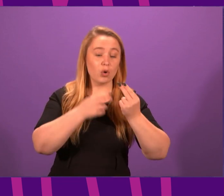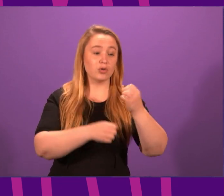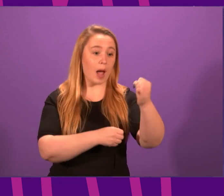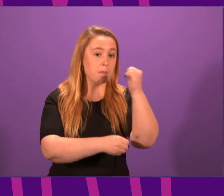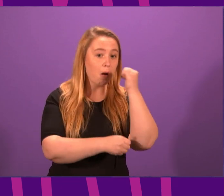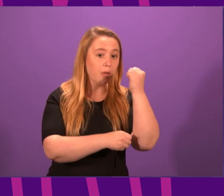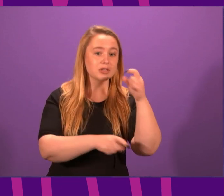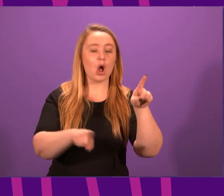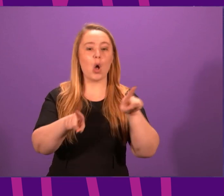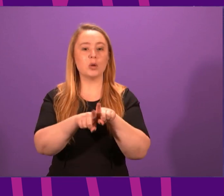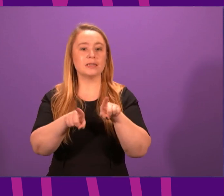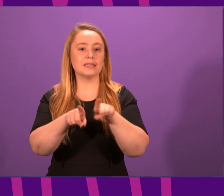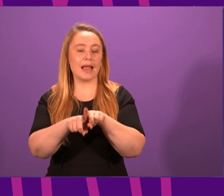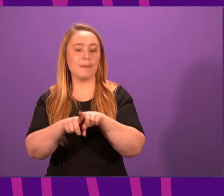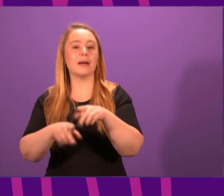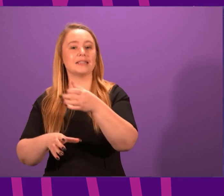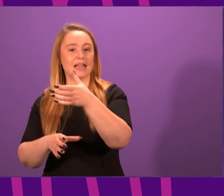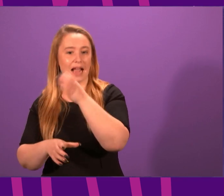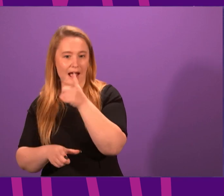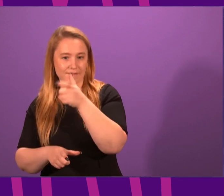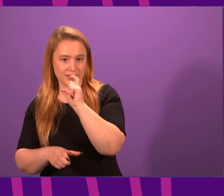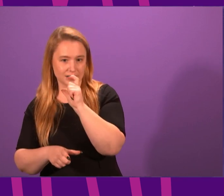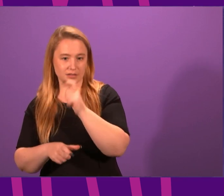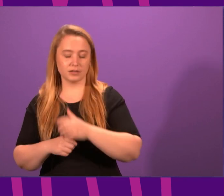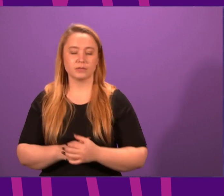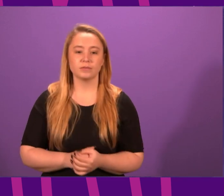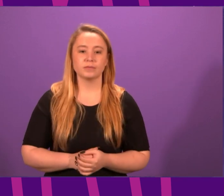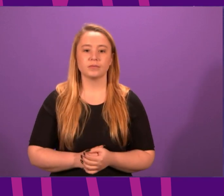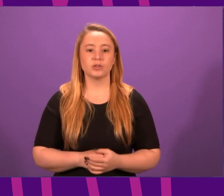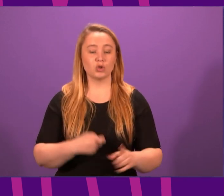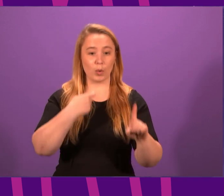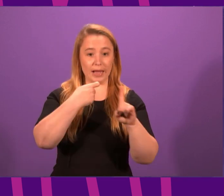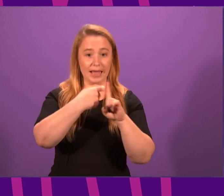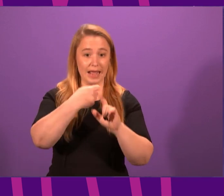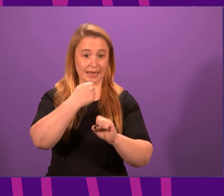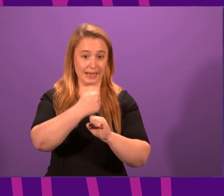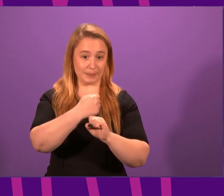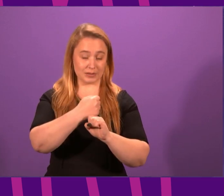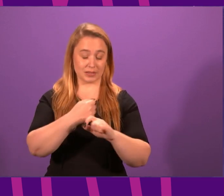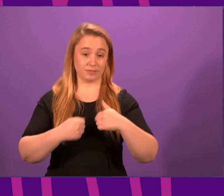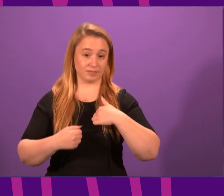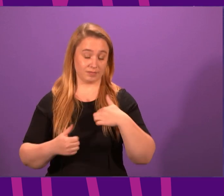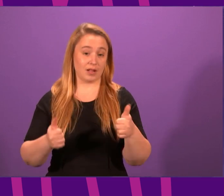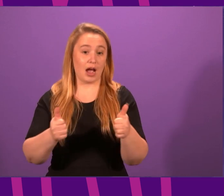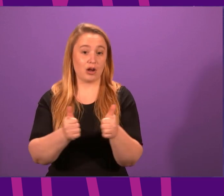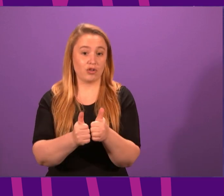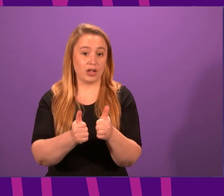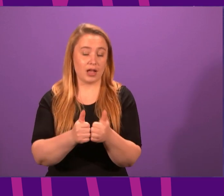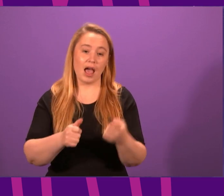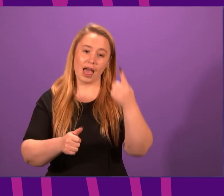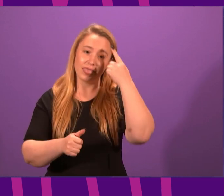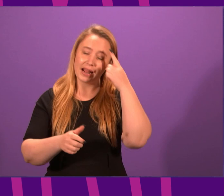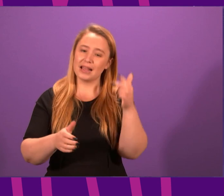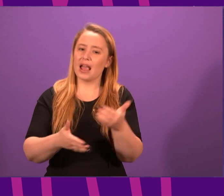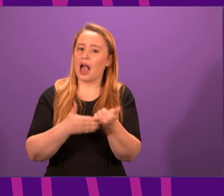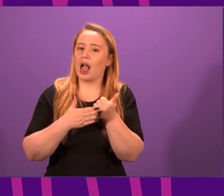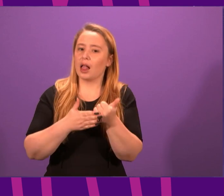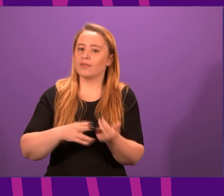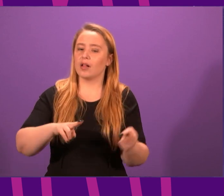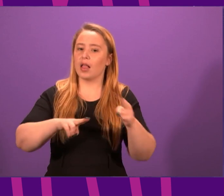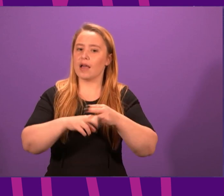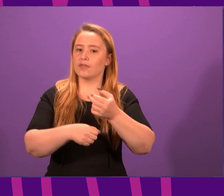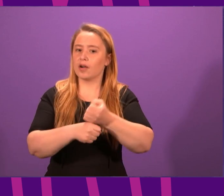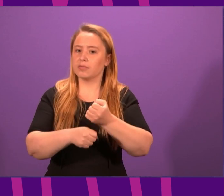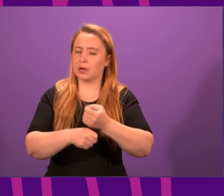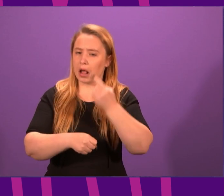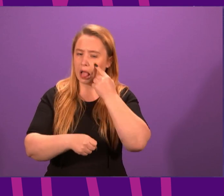cafes. There is one area, and here I agree with Kenny Gibson, I think it would be helpful if the government looked again at the status